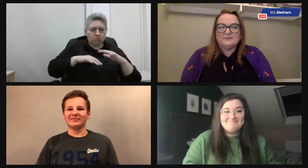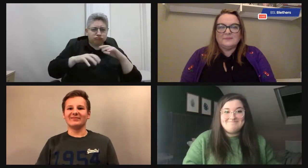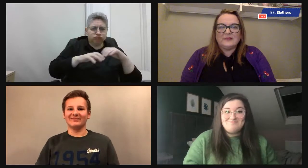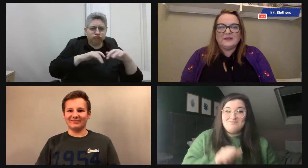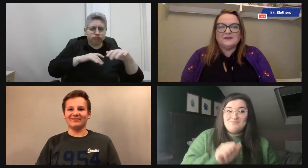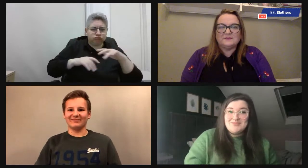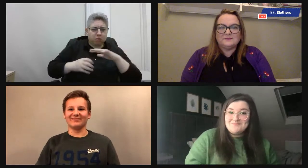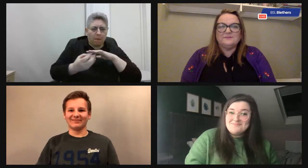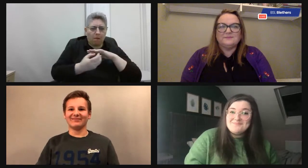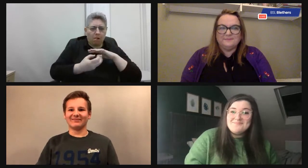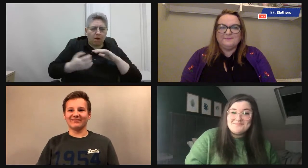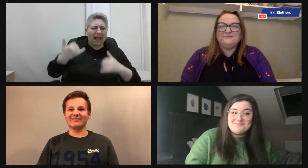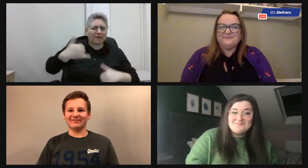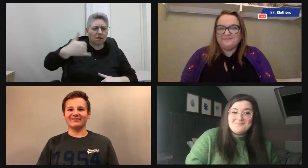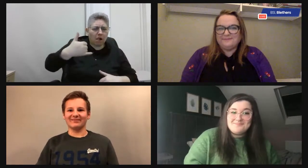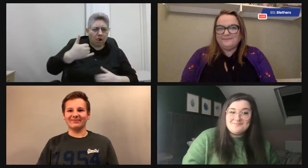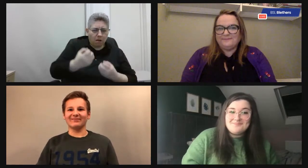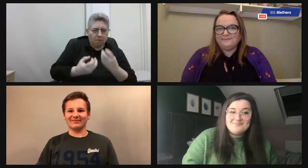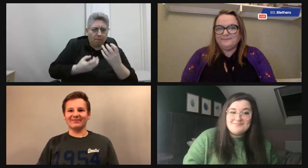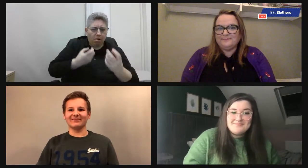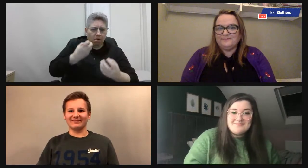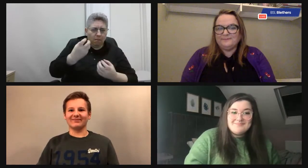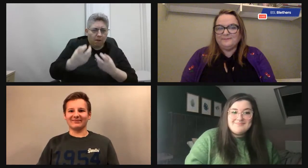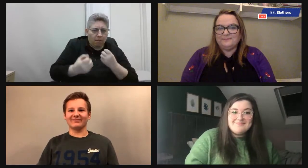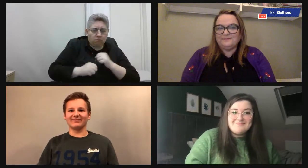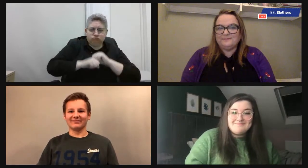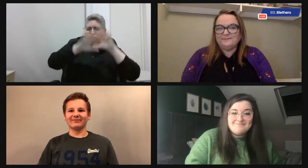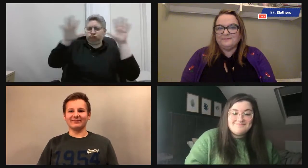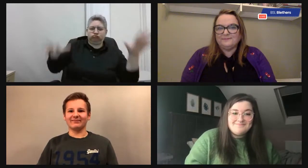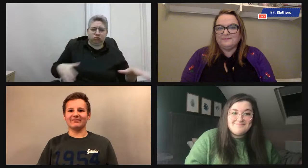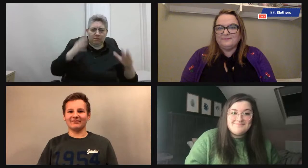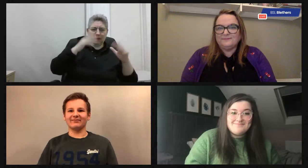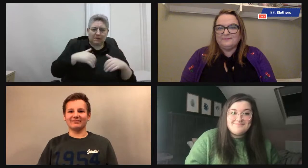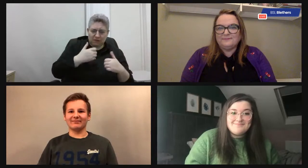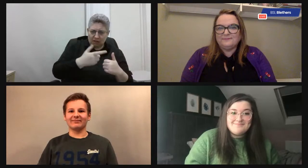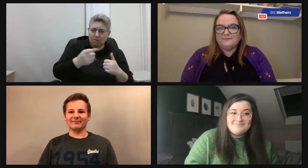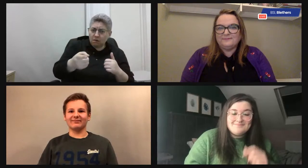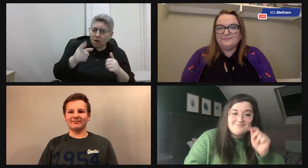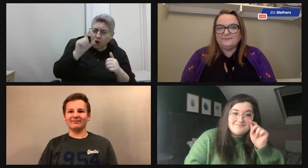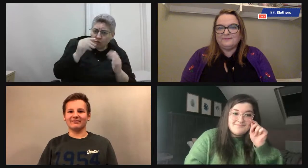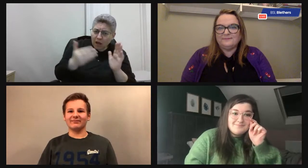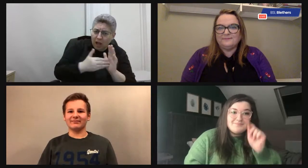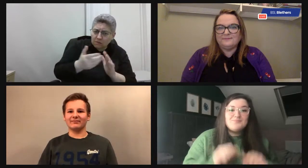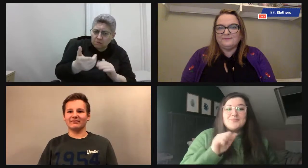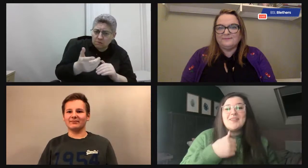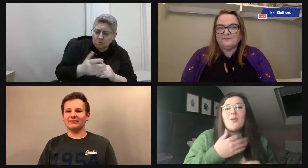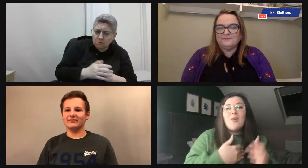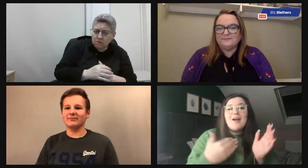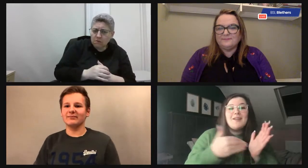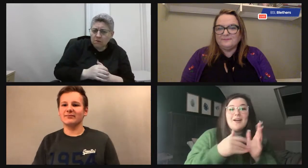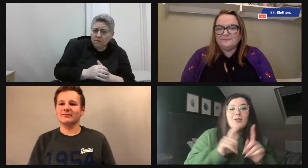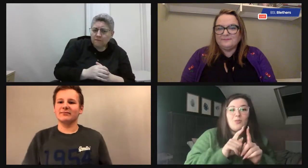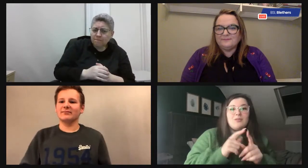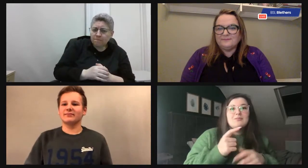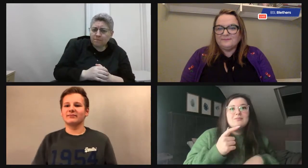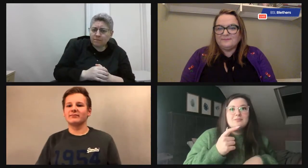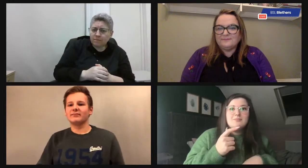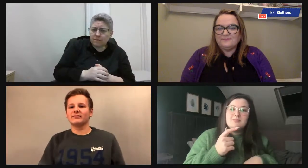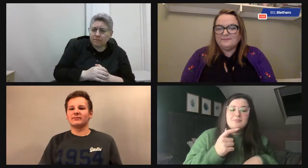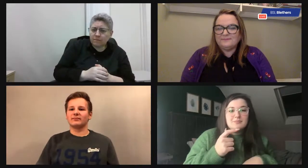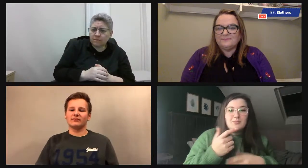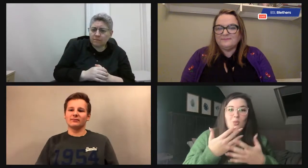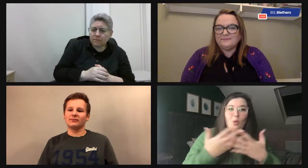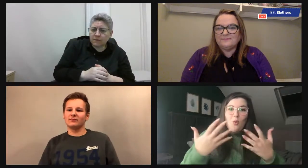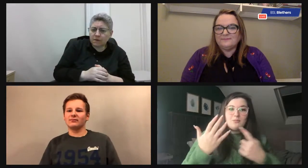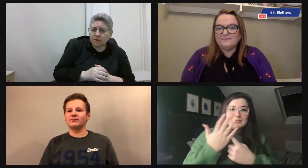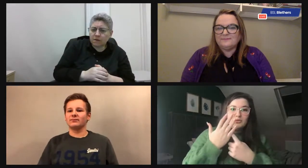and that's what Like a happens. volcano, isn't it? You've got all of this kind of magma coming to the surface in a great explosion. Erin, yeah, what